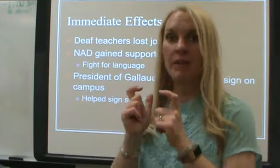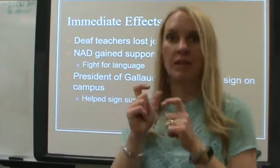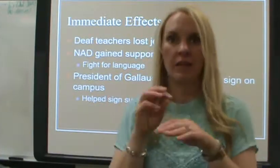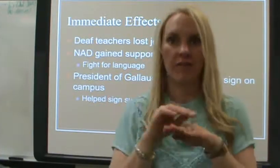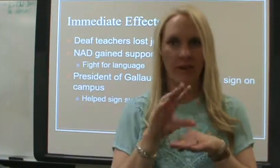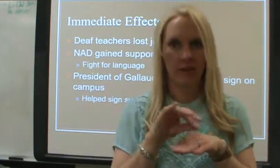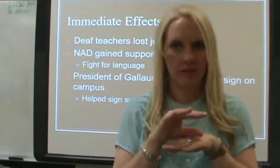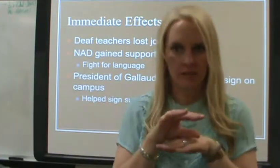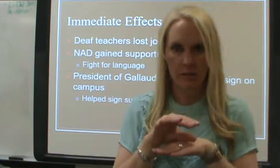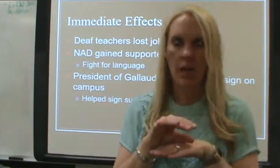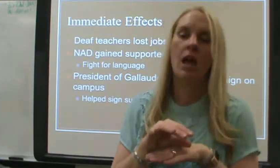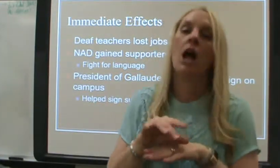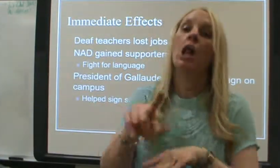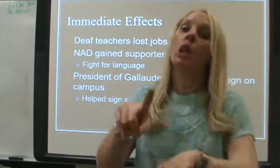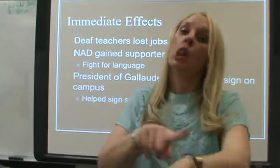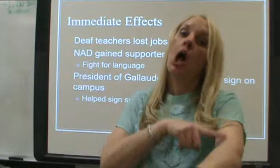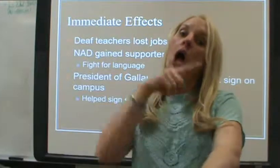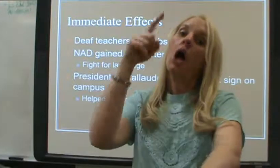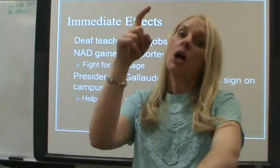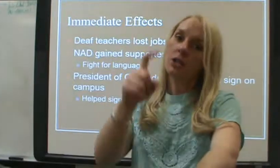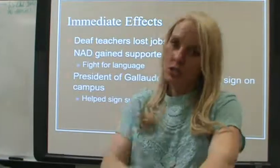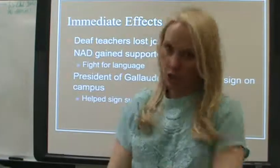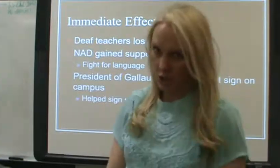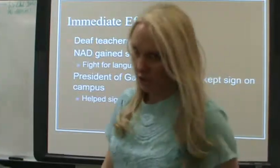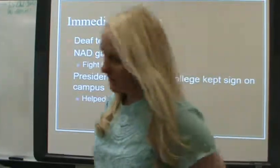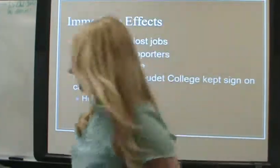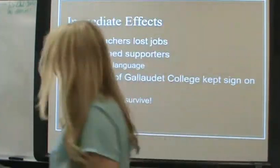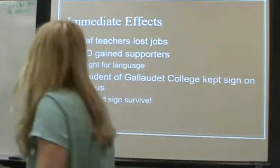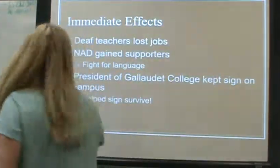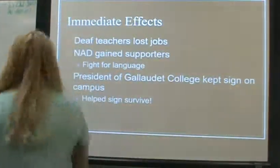immediate effects. Long term,